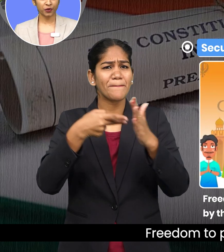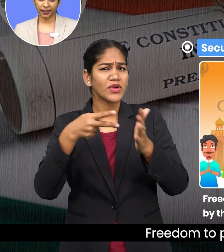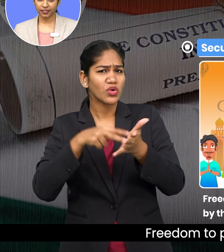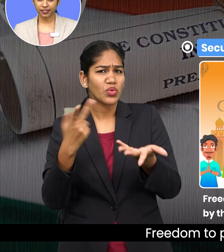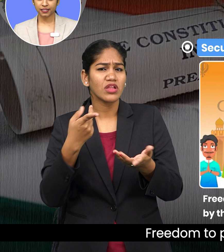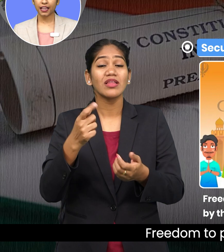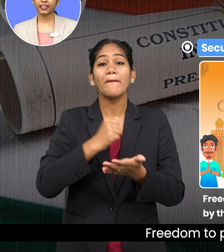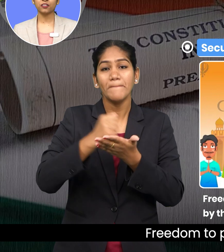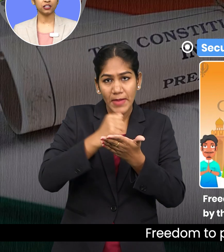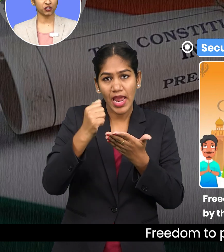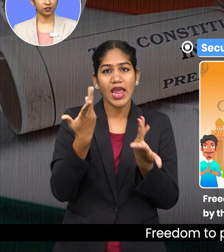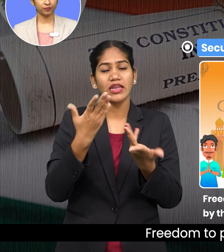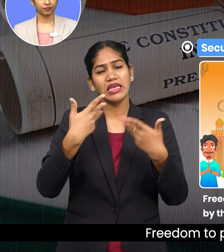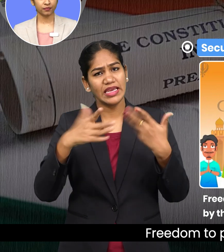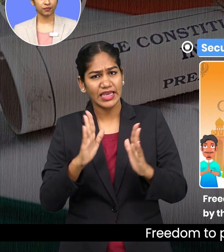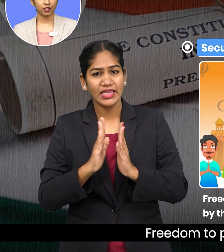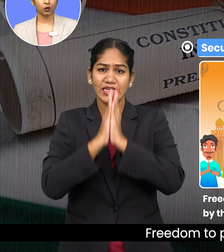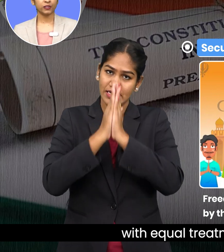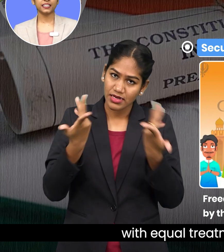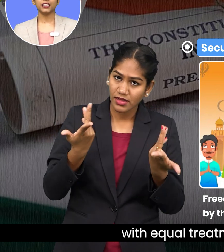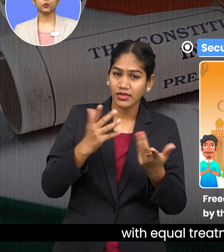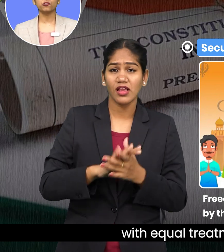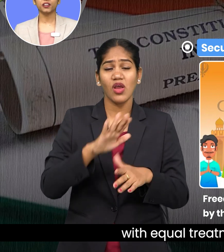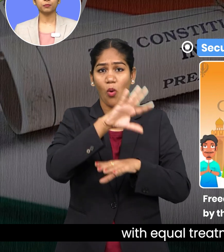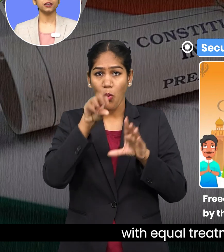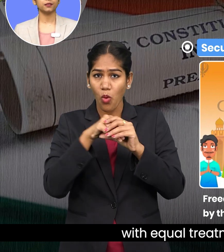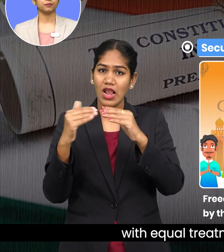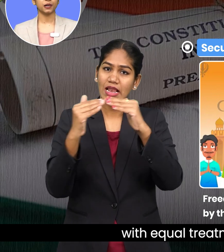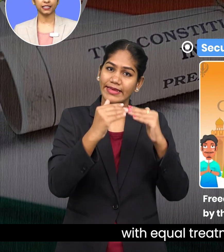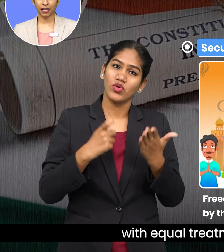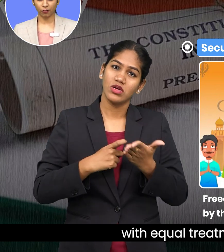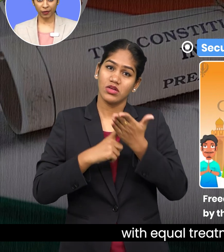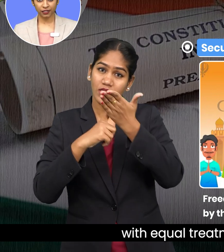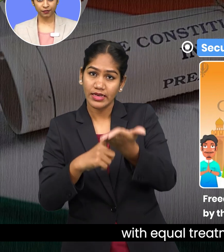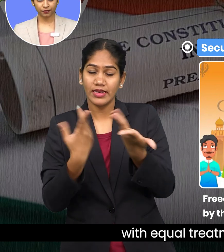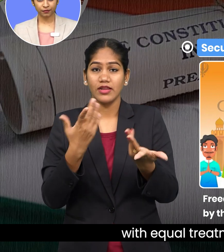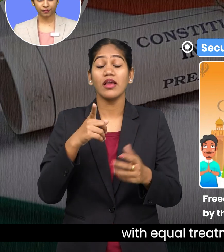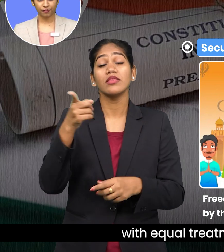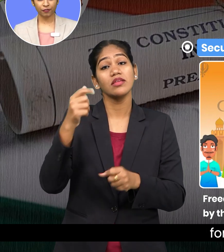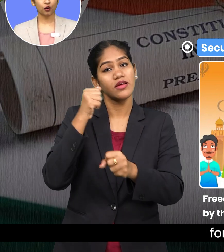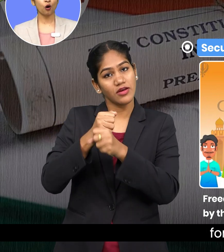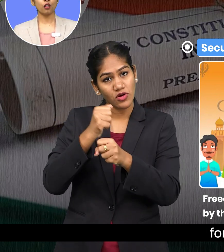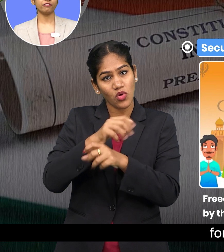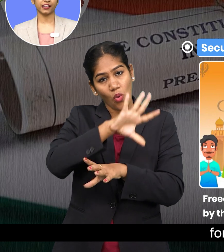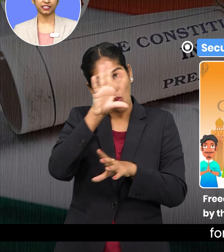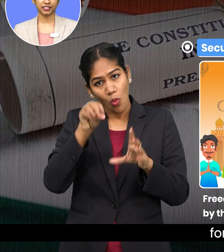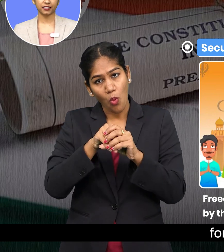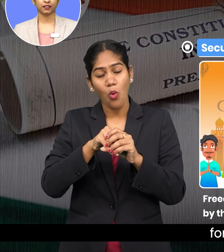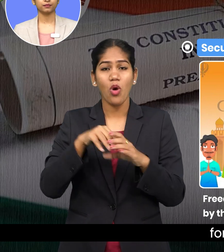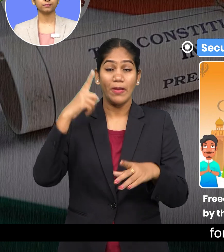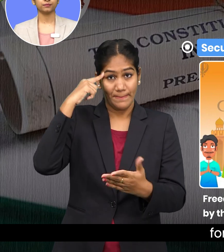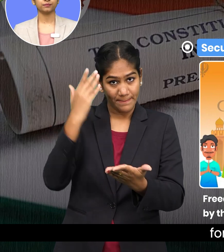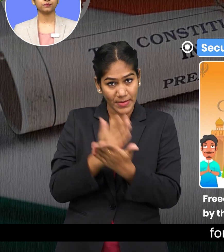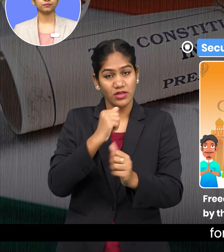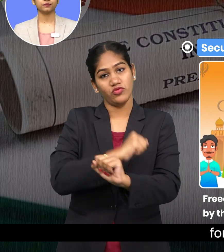Freedom to practice any religion with equal treatment by the government for all faiths.